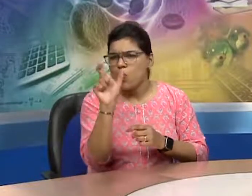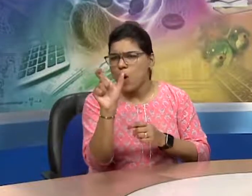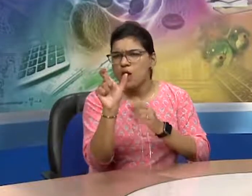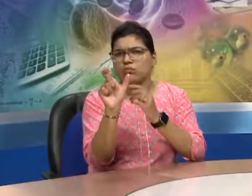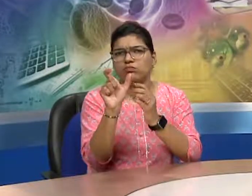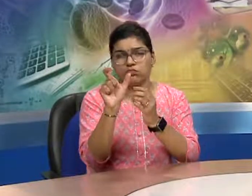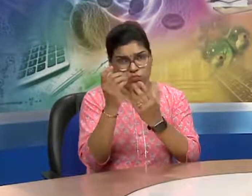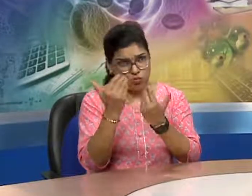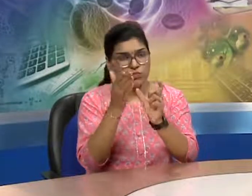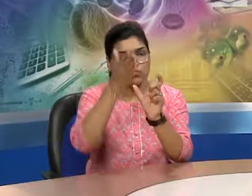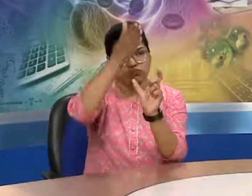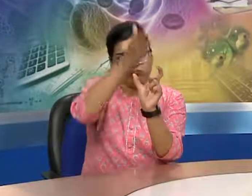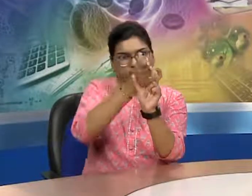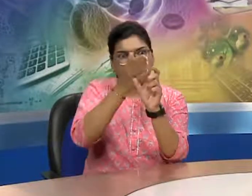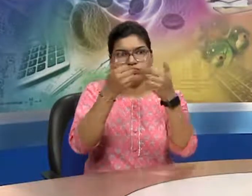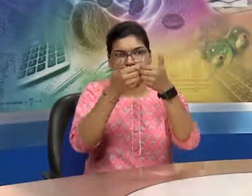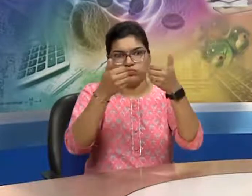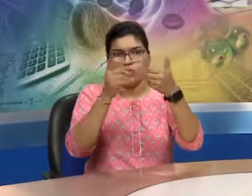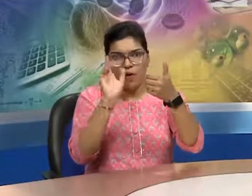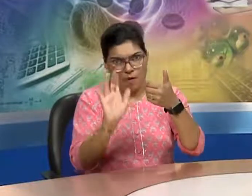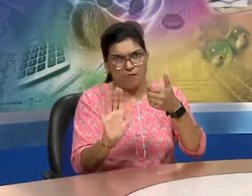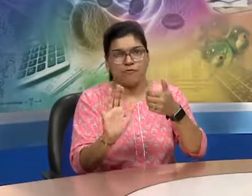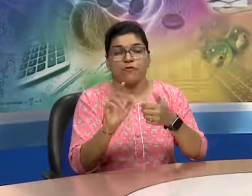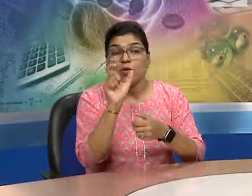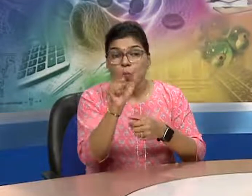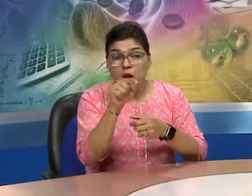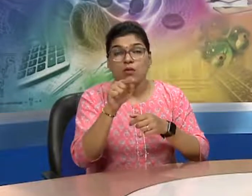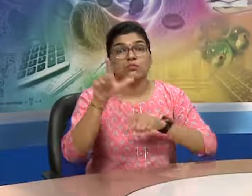You know this word ecology,